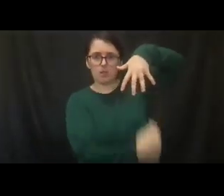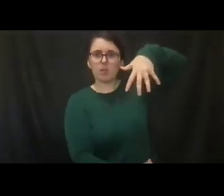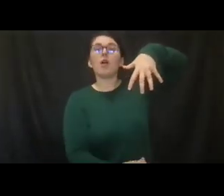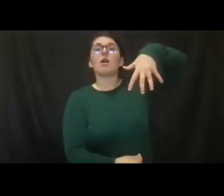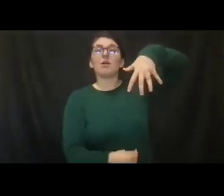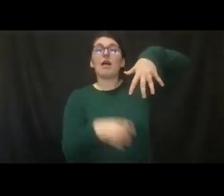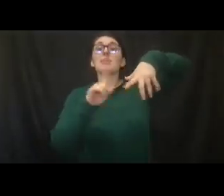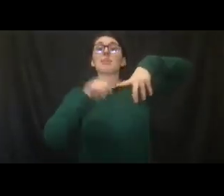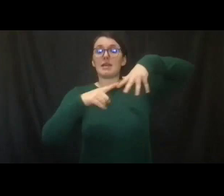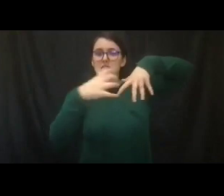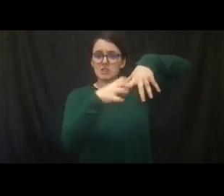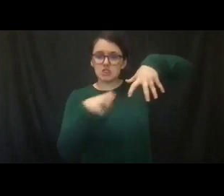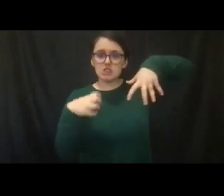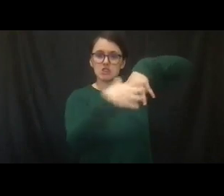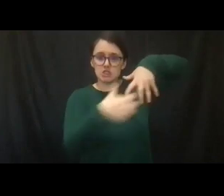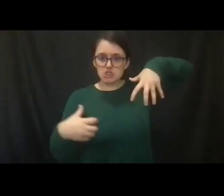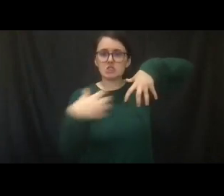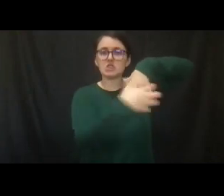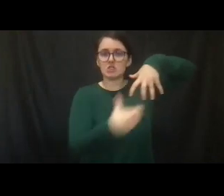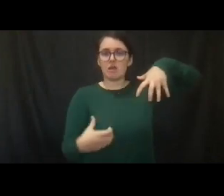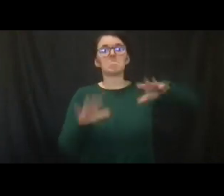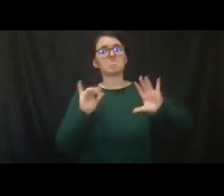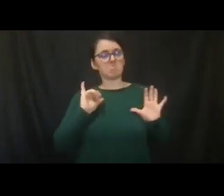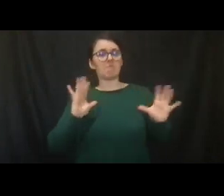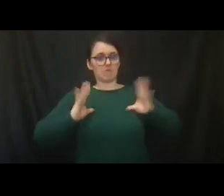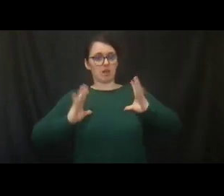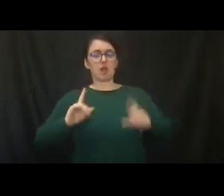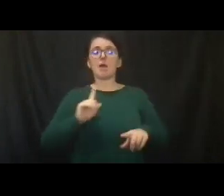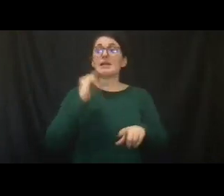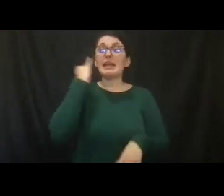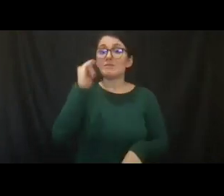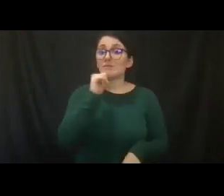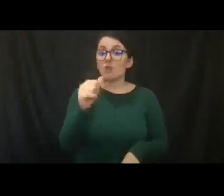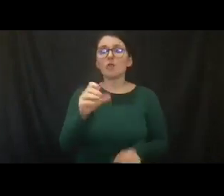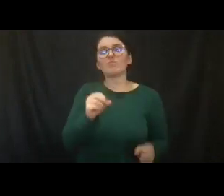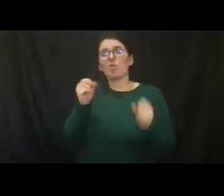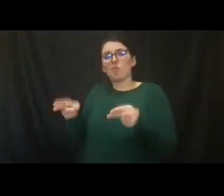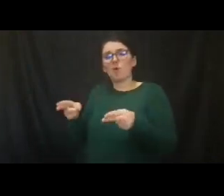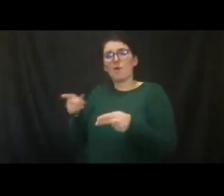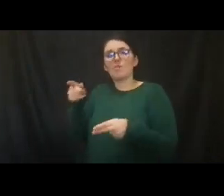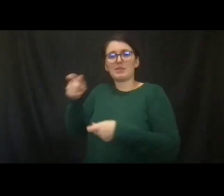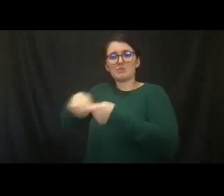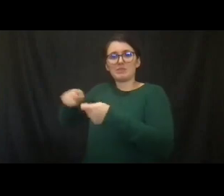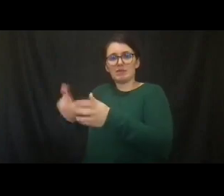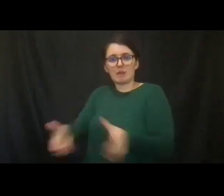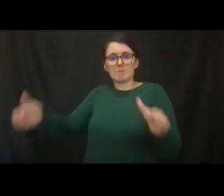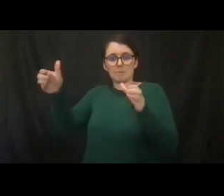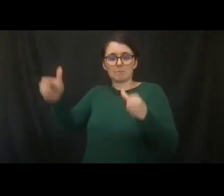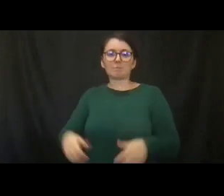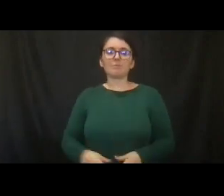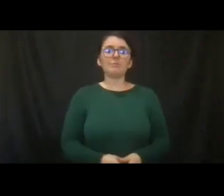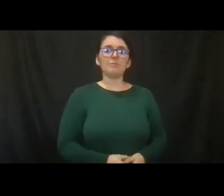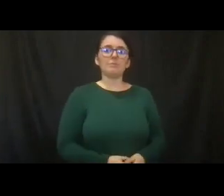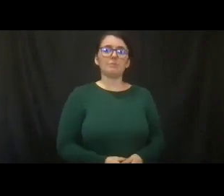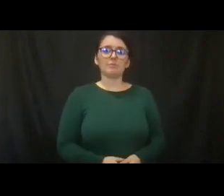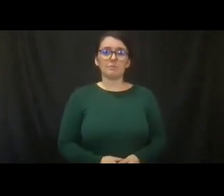pieces, then that would be allowed to be thrown away. Otherwise, you put it in the tire bin here. awesome. And there's also recycled wood. So And recycled